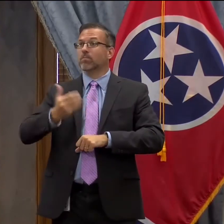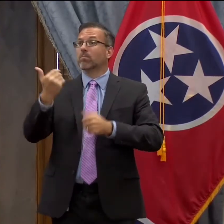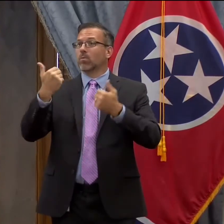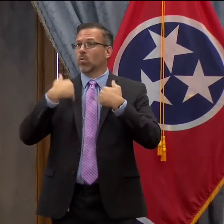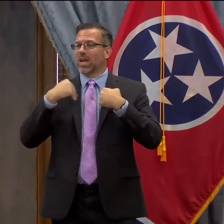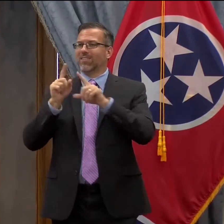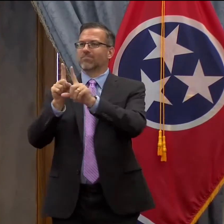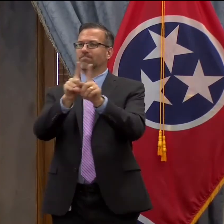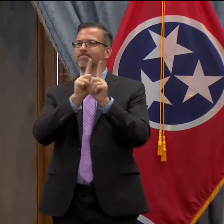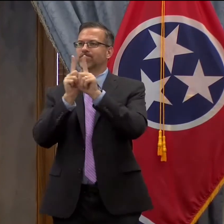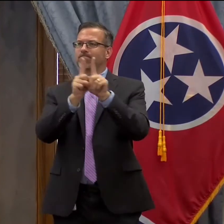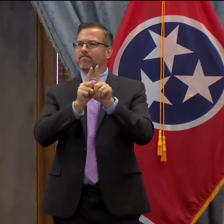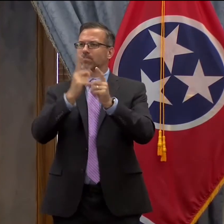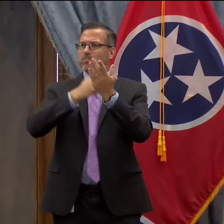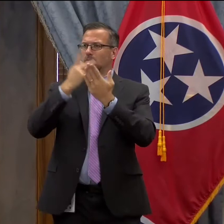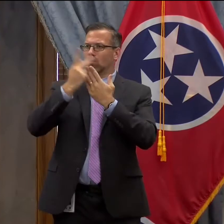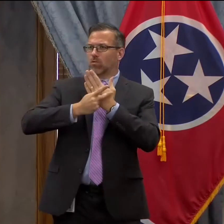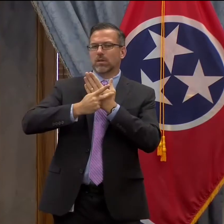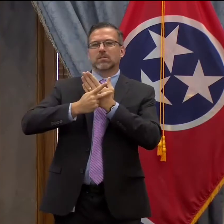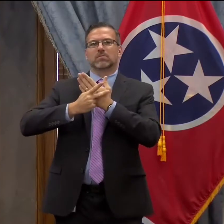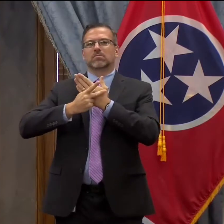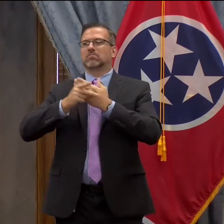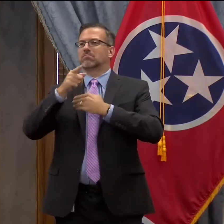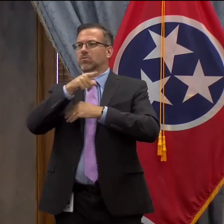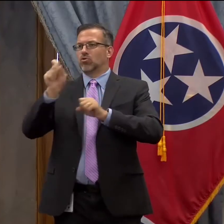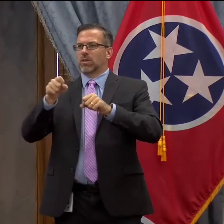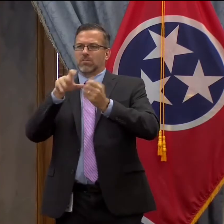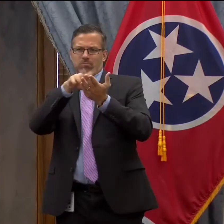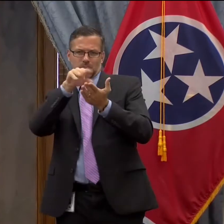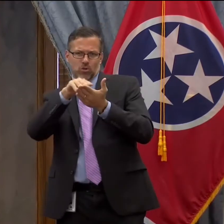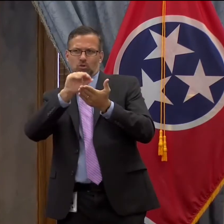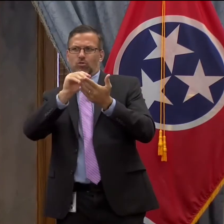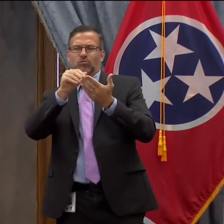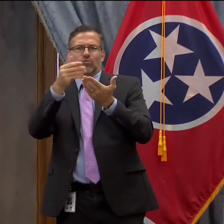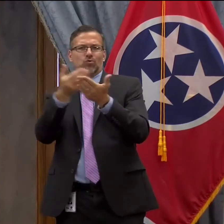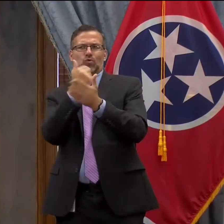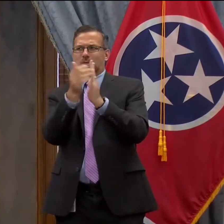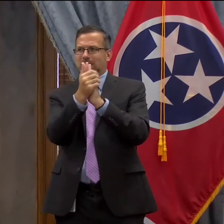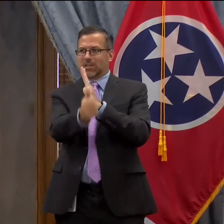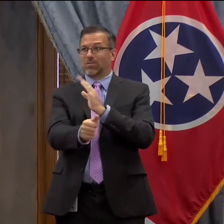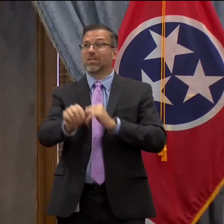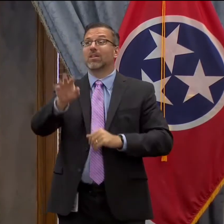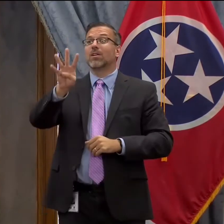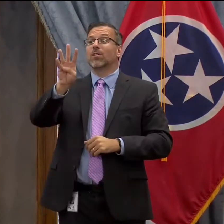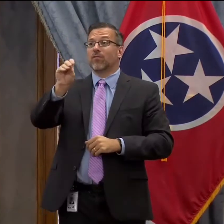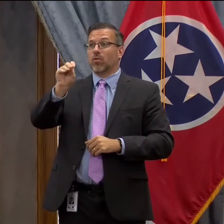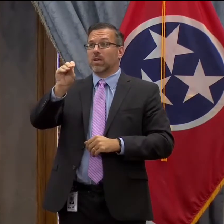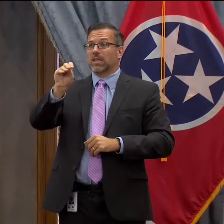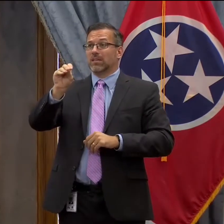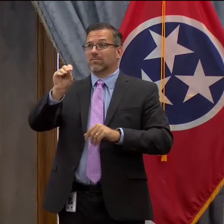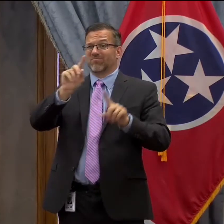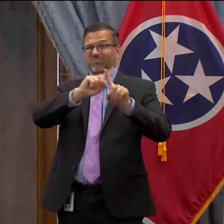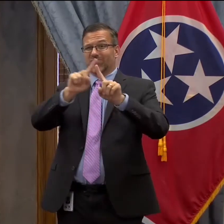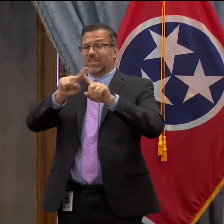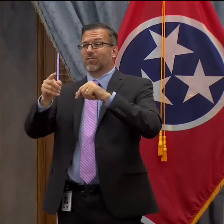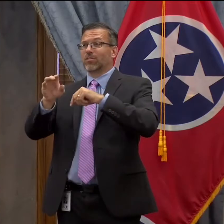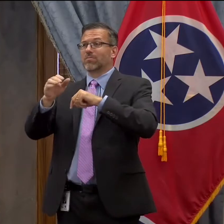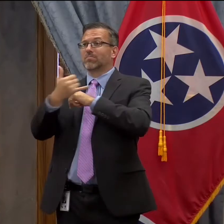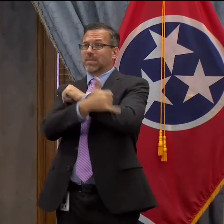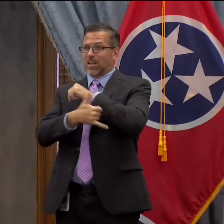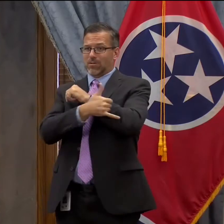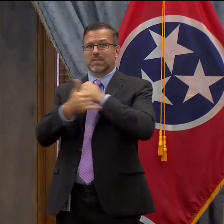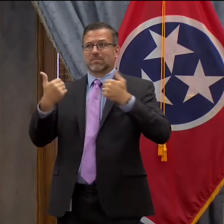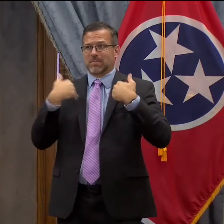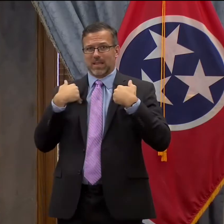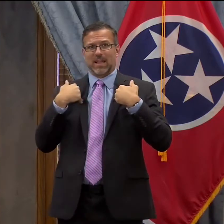programs that are opening up across our state. 40 counties have new apprenticeship programs that give folks the opportunity to